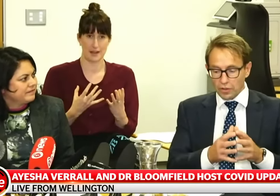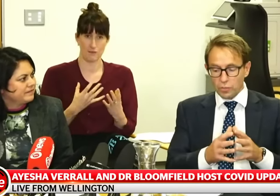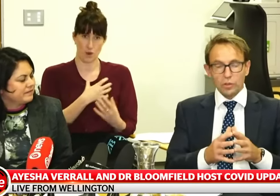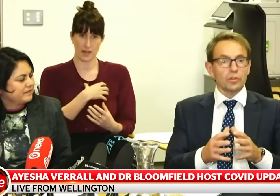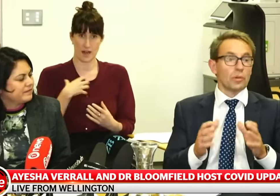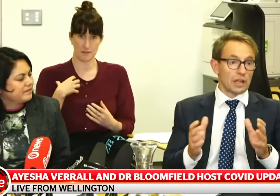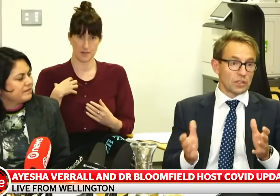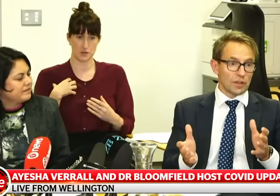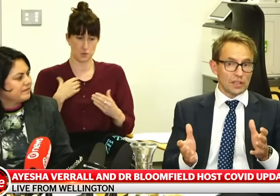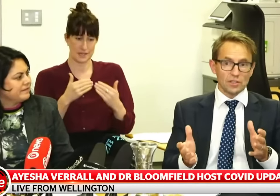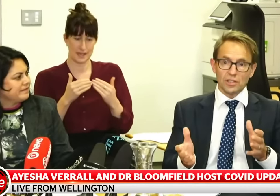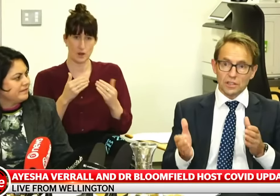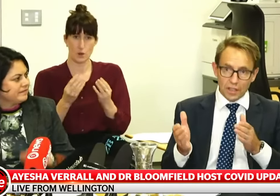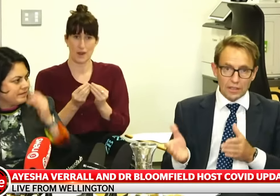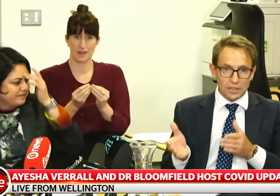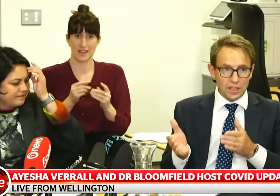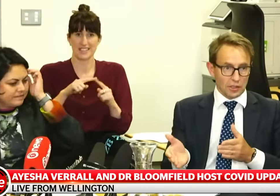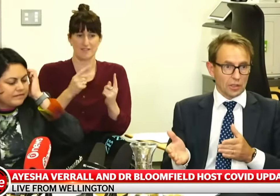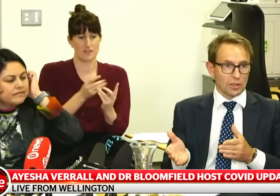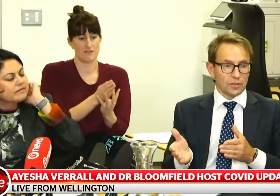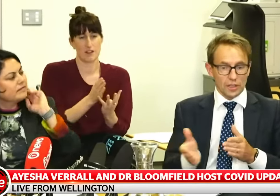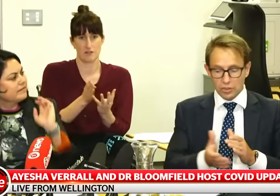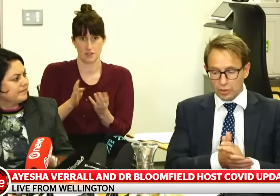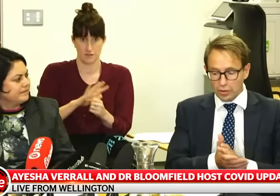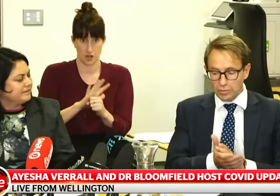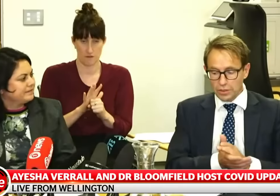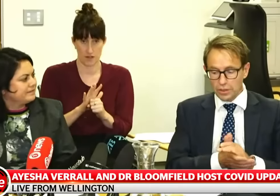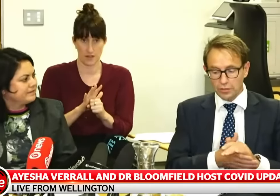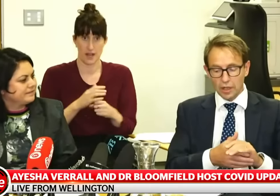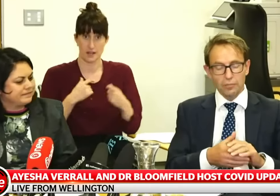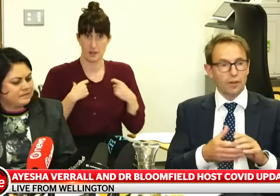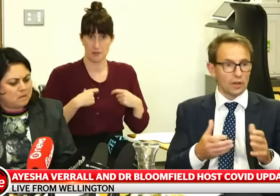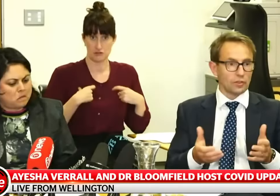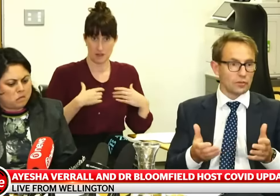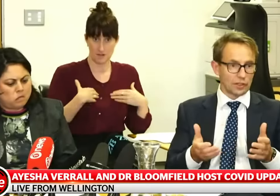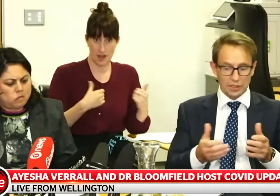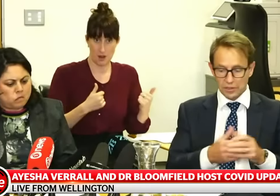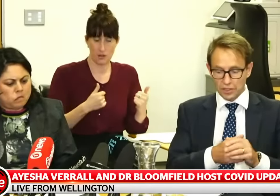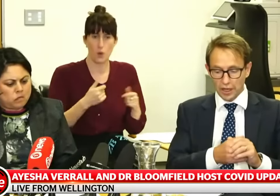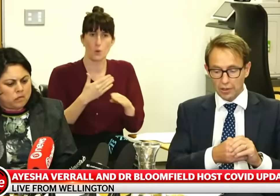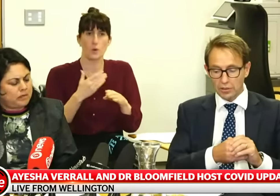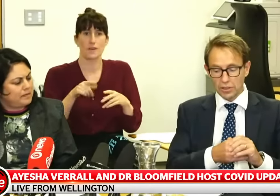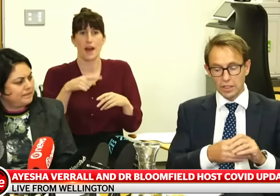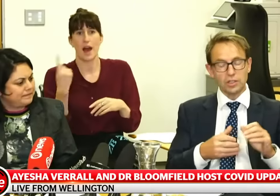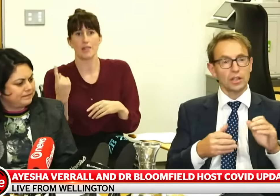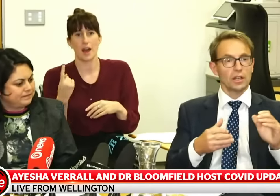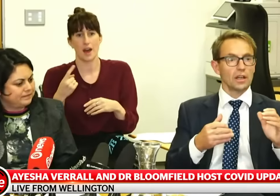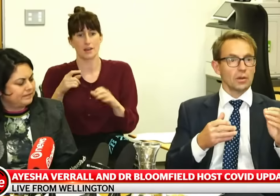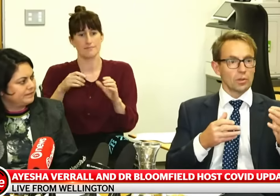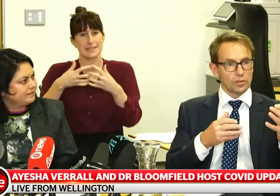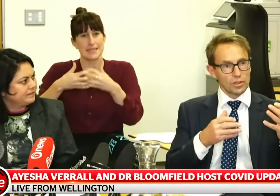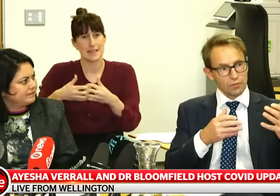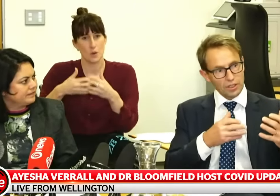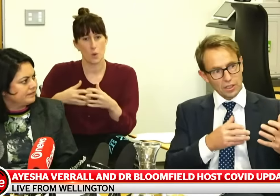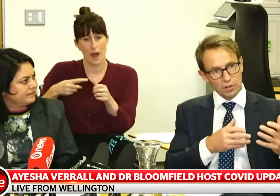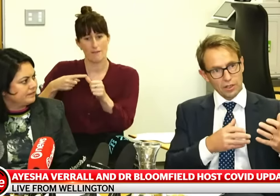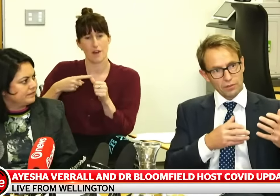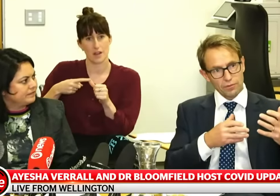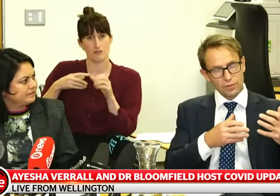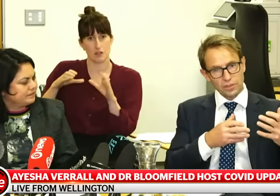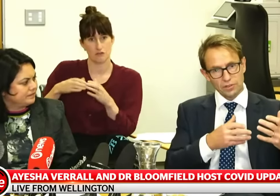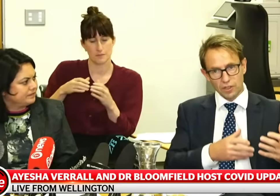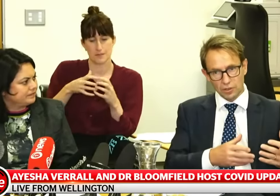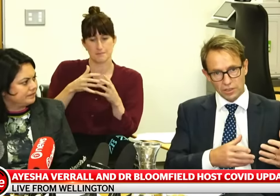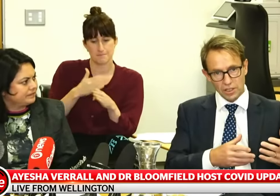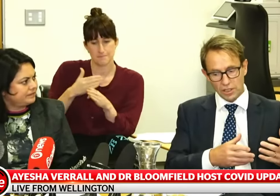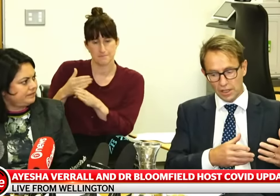Ministry of Health has worked with a range of agencies and technical advisory groups to develop 5 new variant scenarios, each with a differing degree